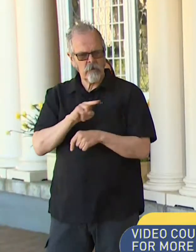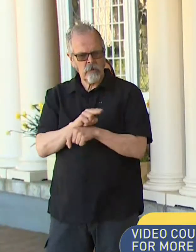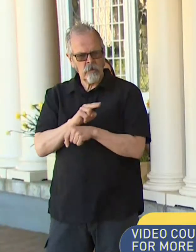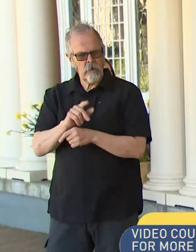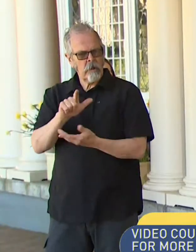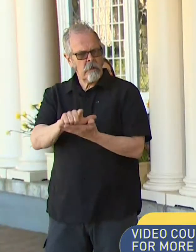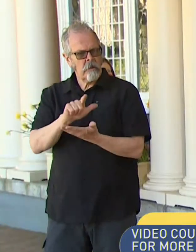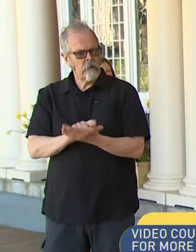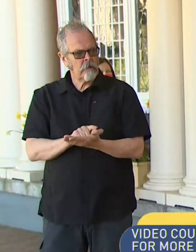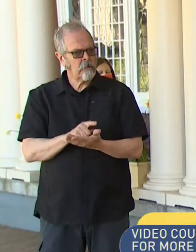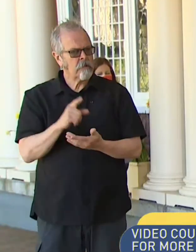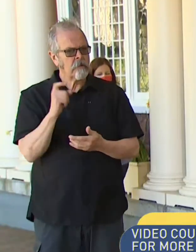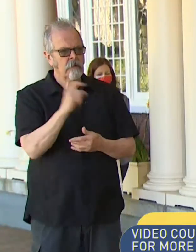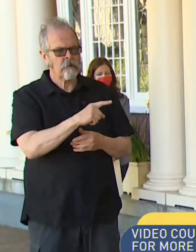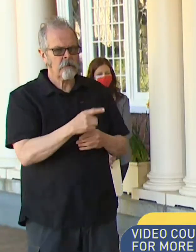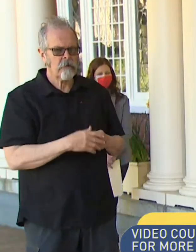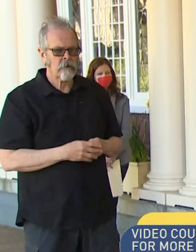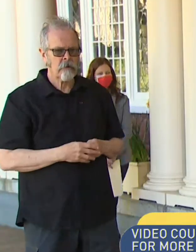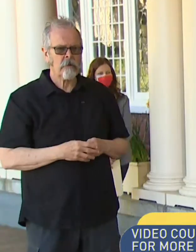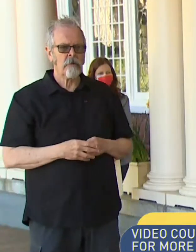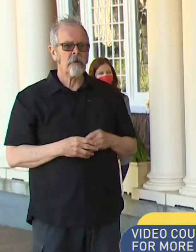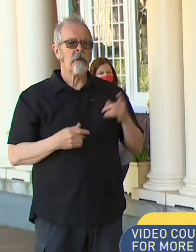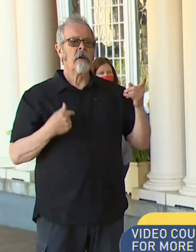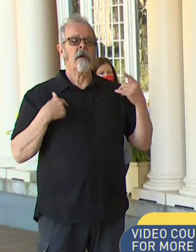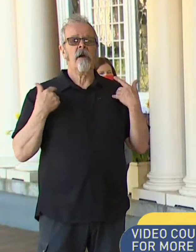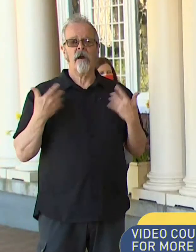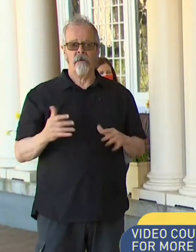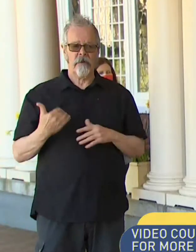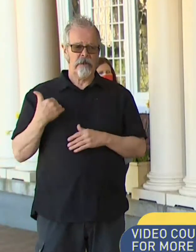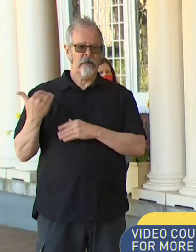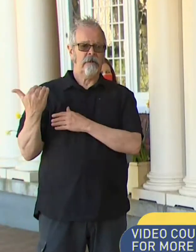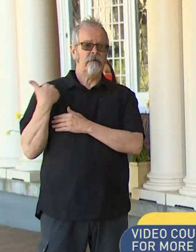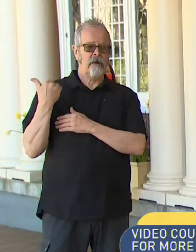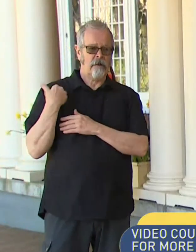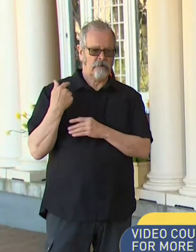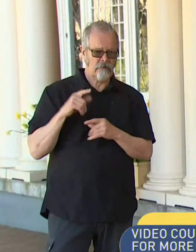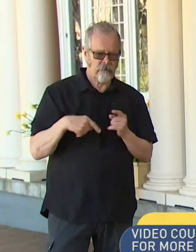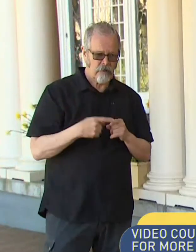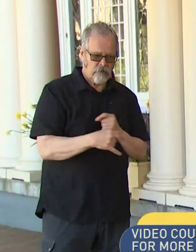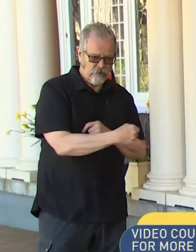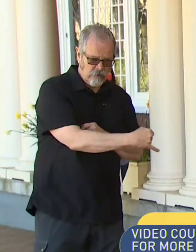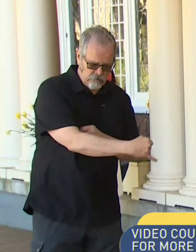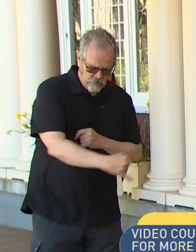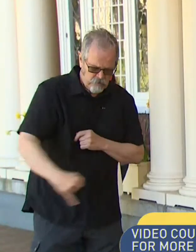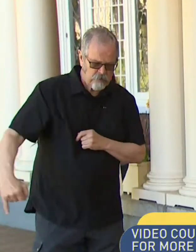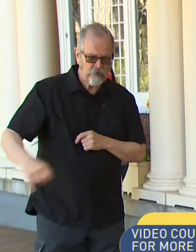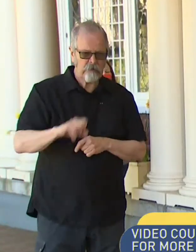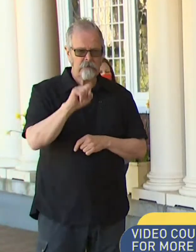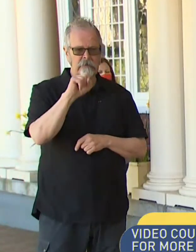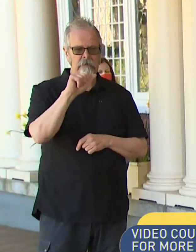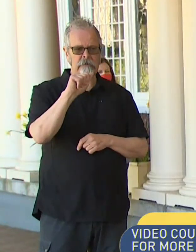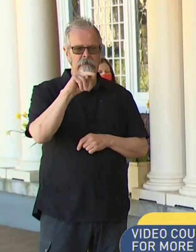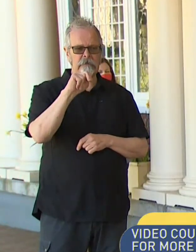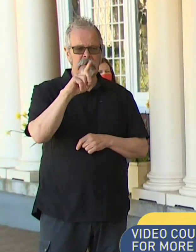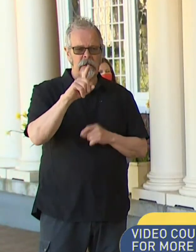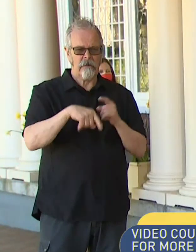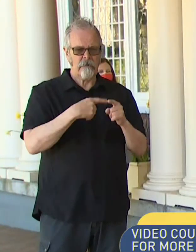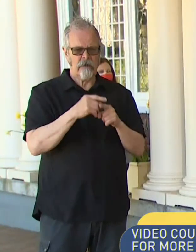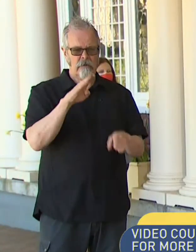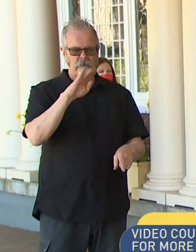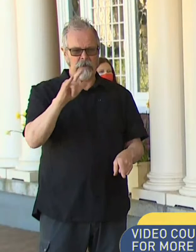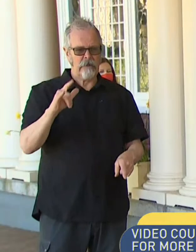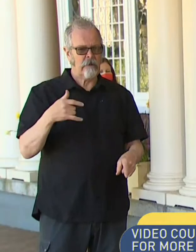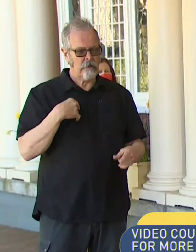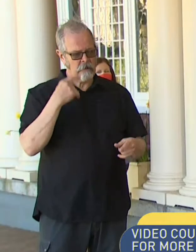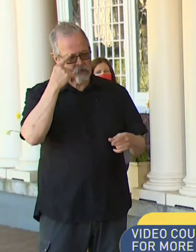So I have been cautious about drawing lines in the sand on this bill because I do believe this is something that's complex and